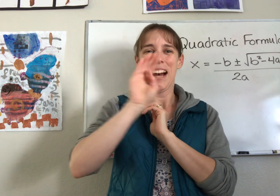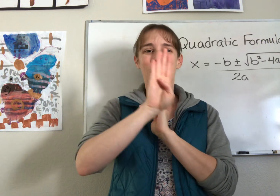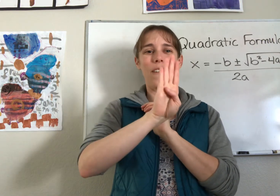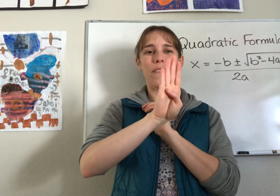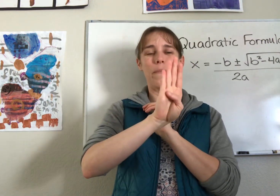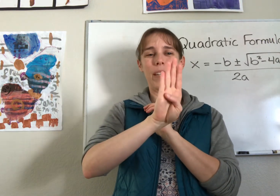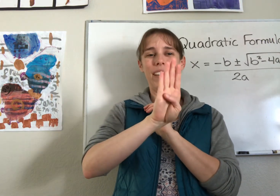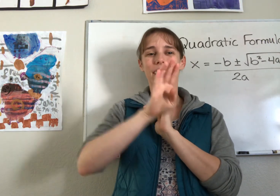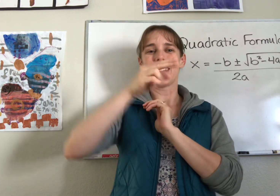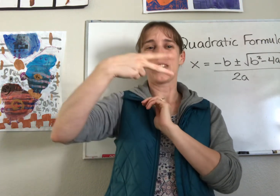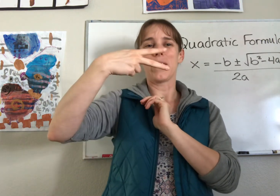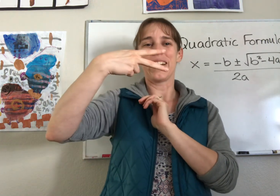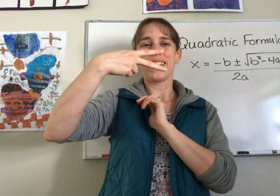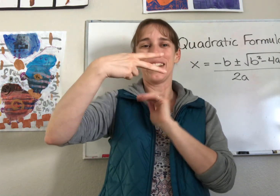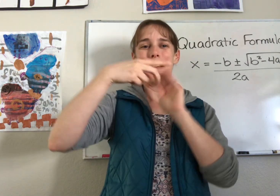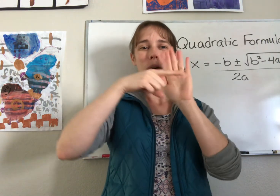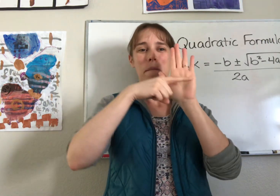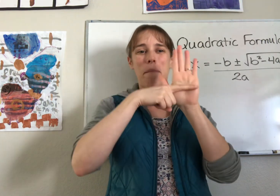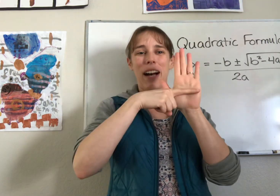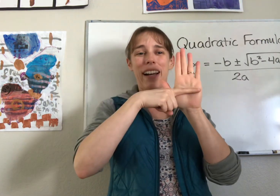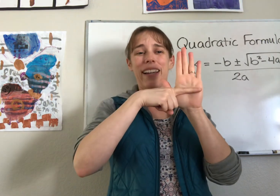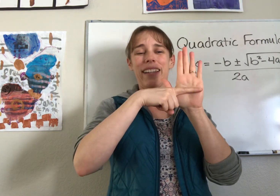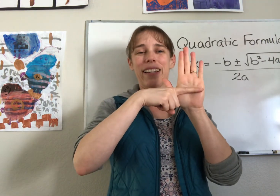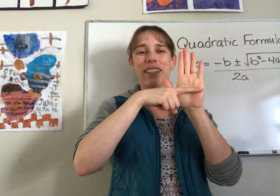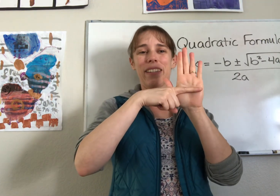of B squared minus